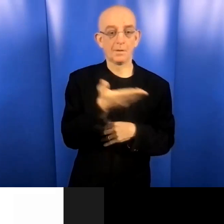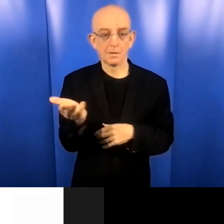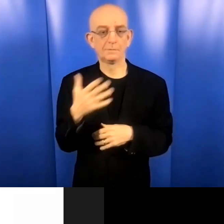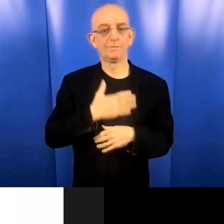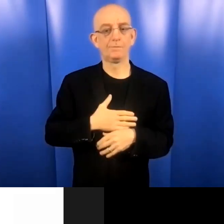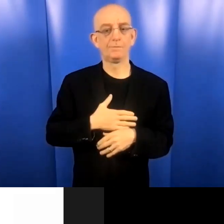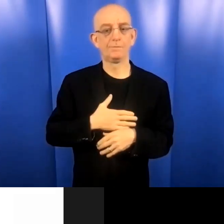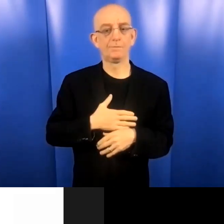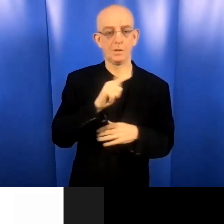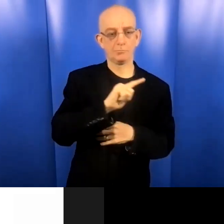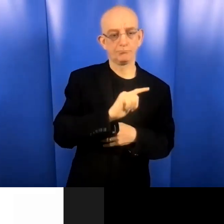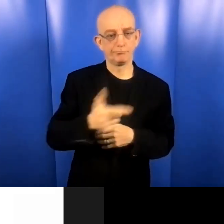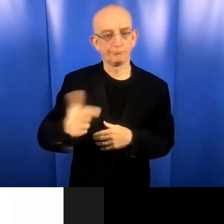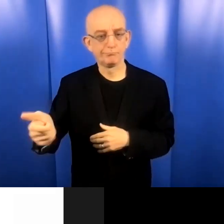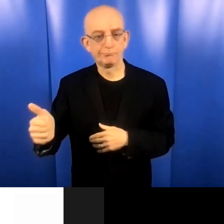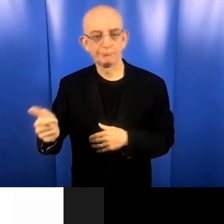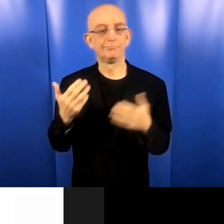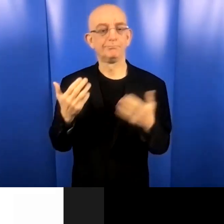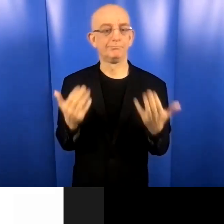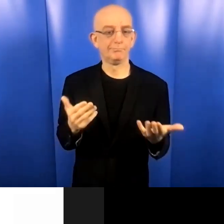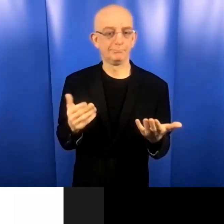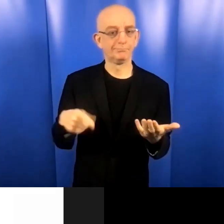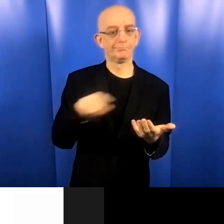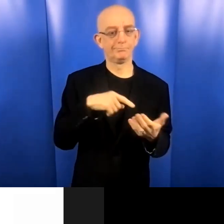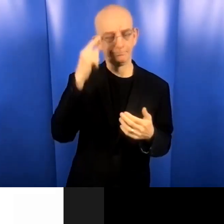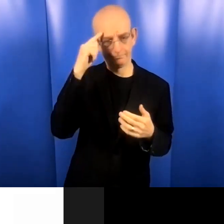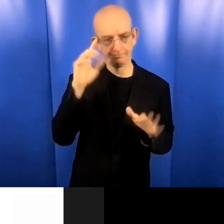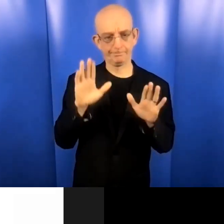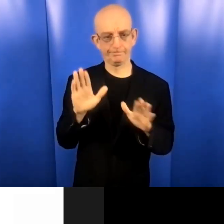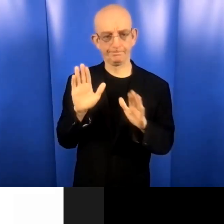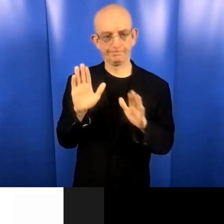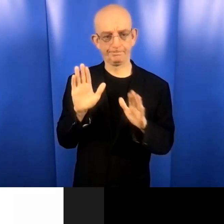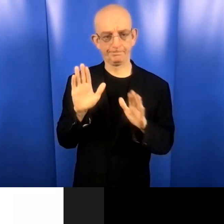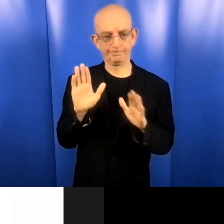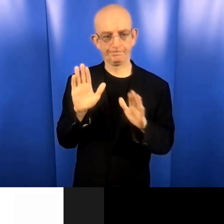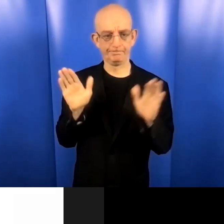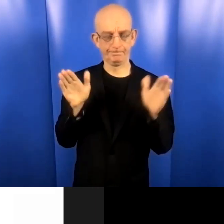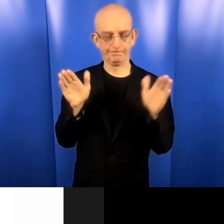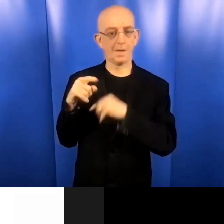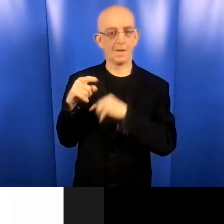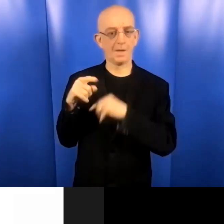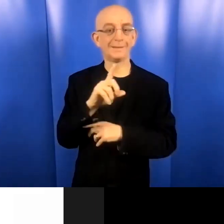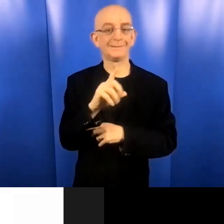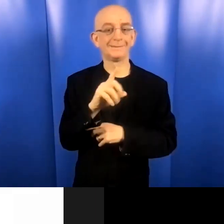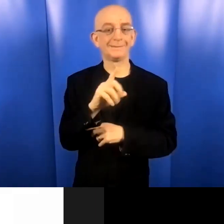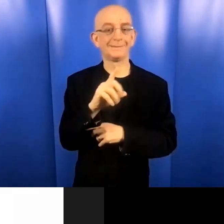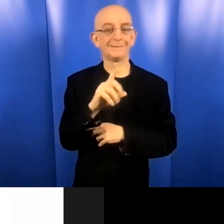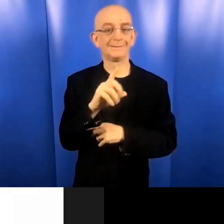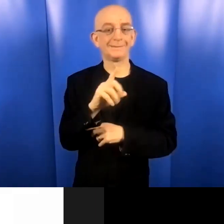Deborah and ask you, I know you prepared a presentation, to tell us a bit